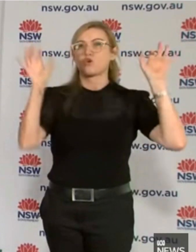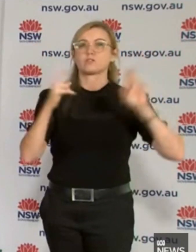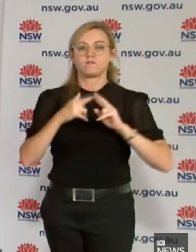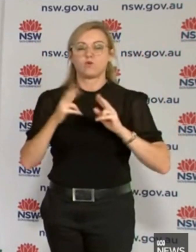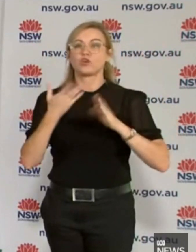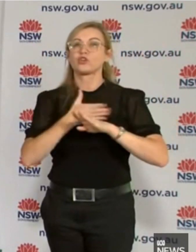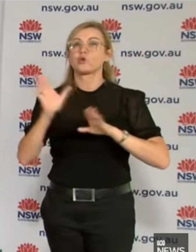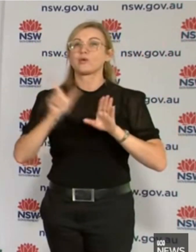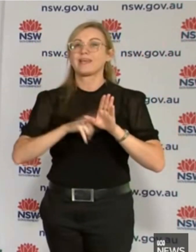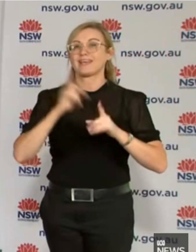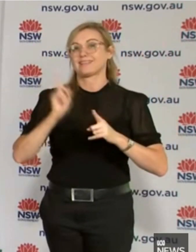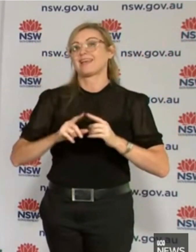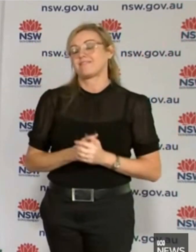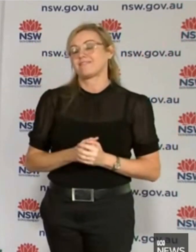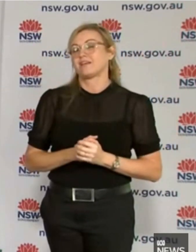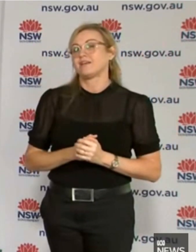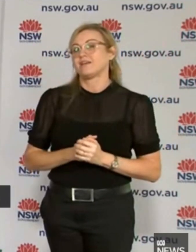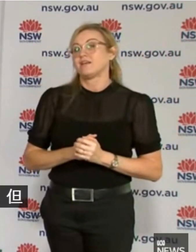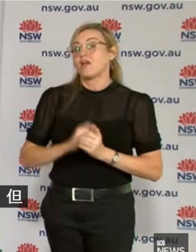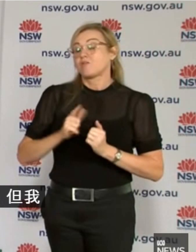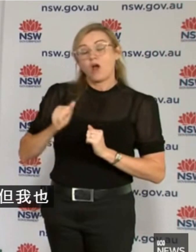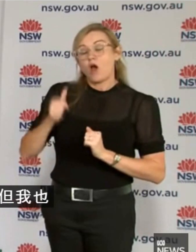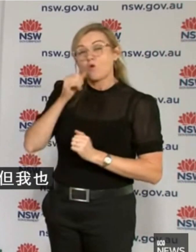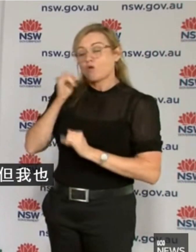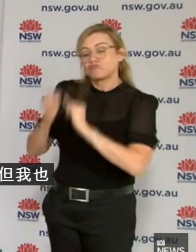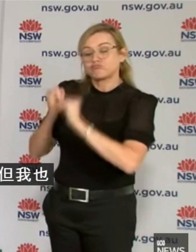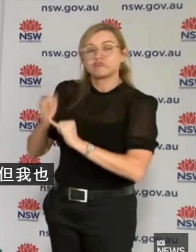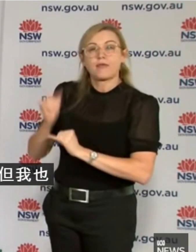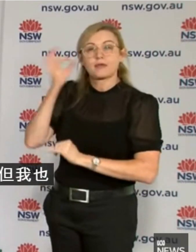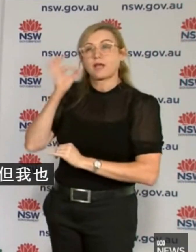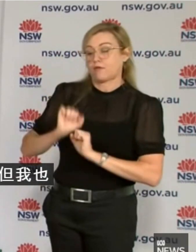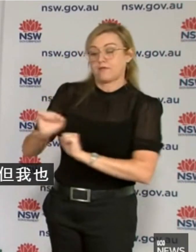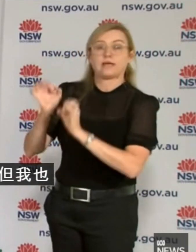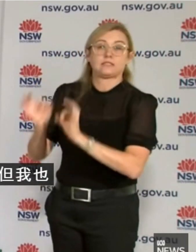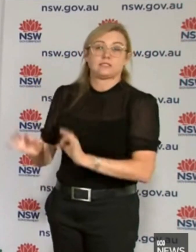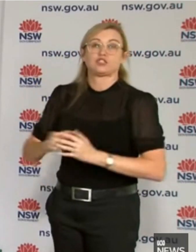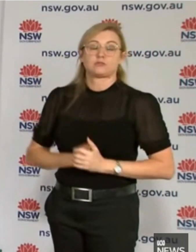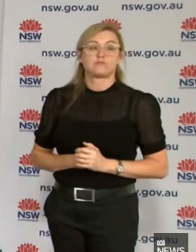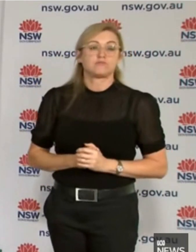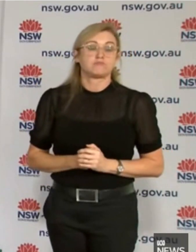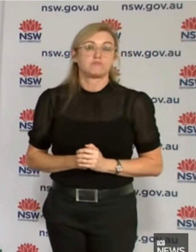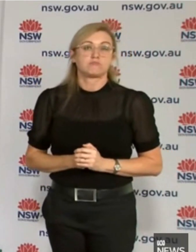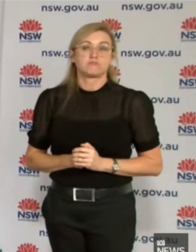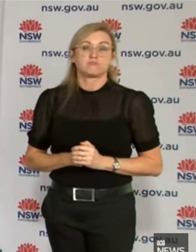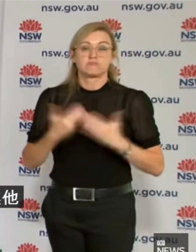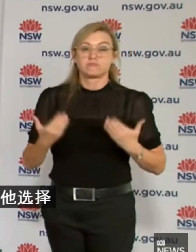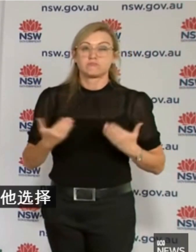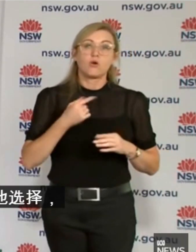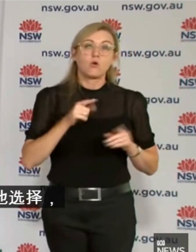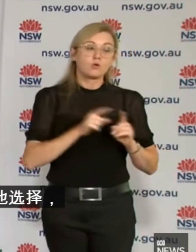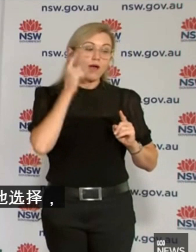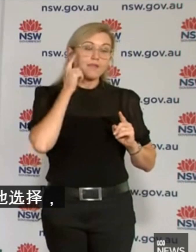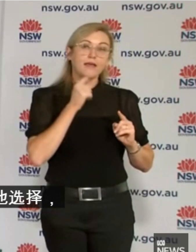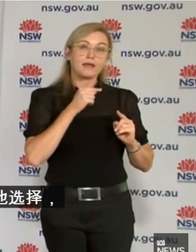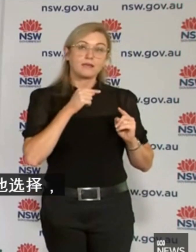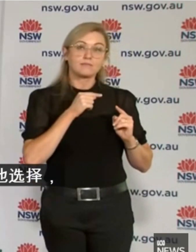that it considers necessary, but I also am very aware that the state government and the Premier is looking at other